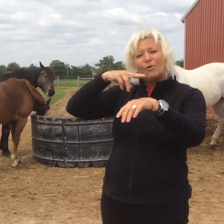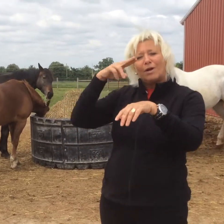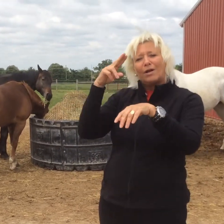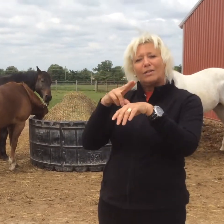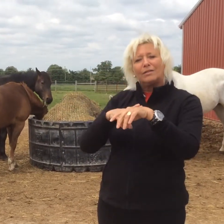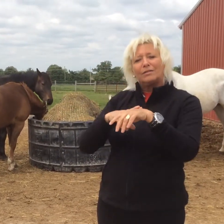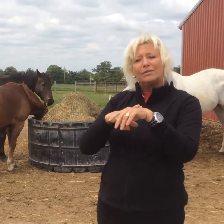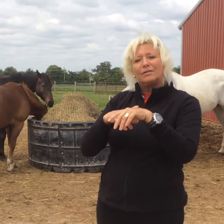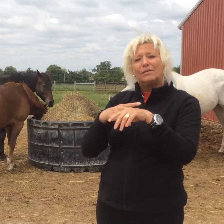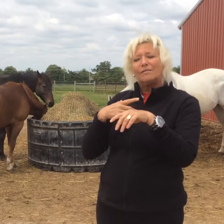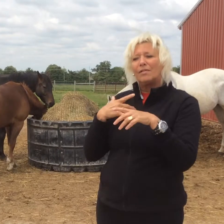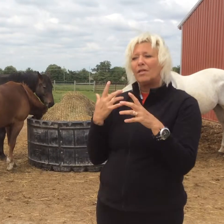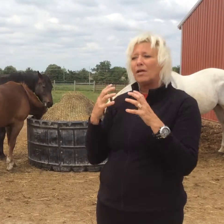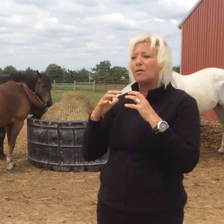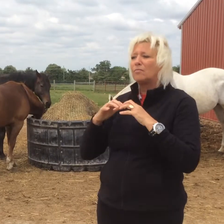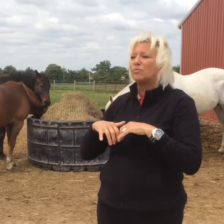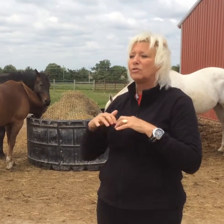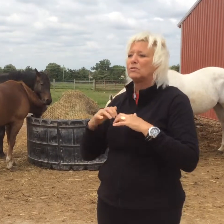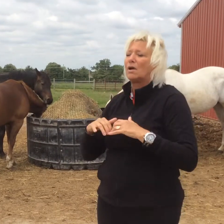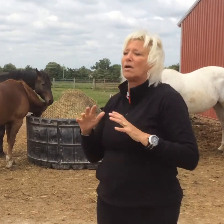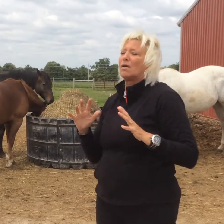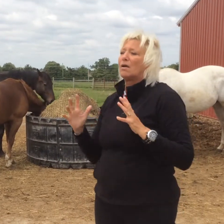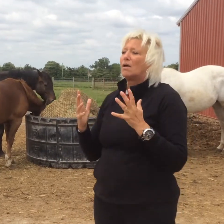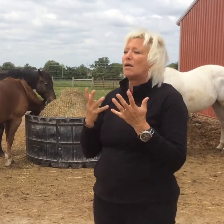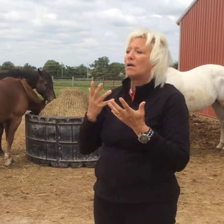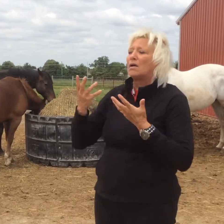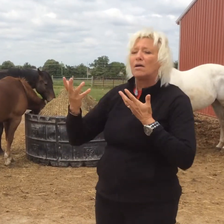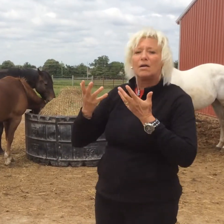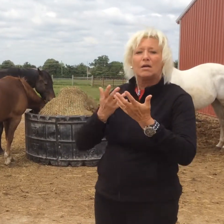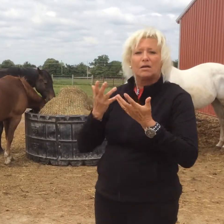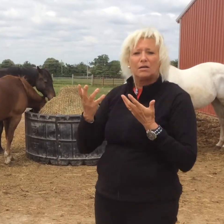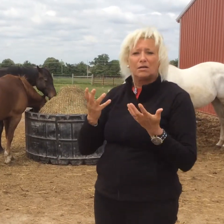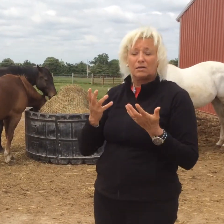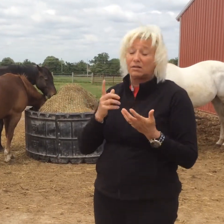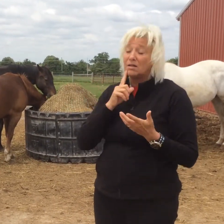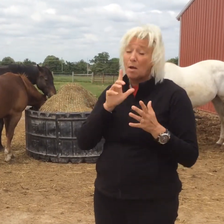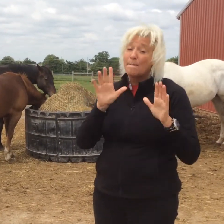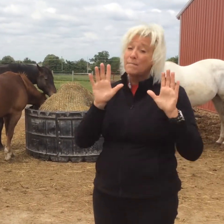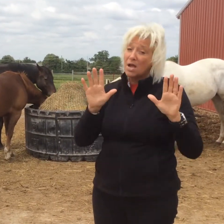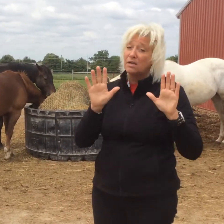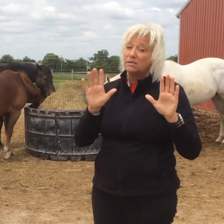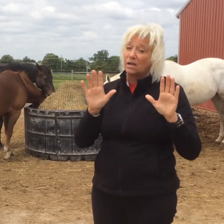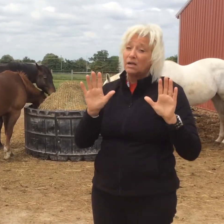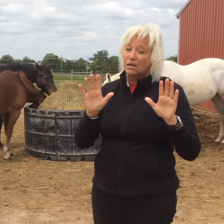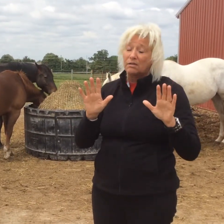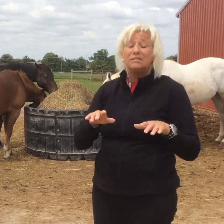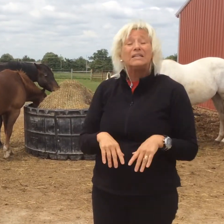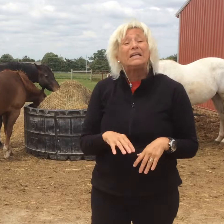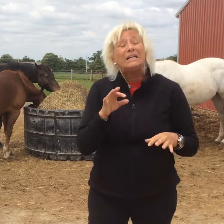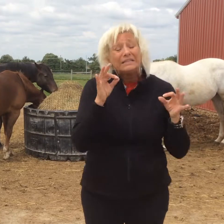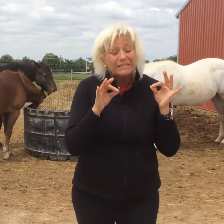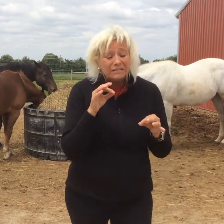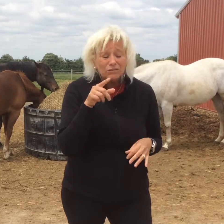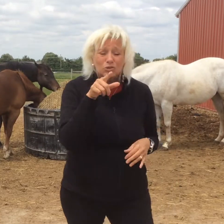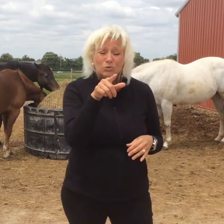in equine assisted therapy, there's a chance to break through some of those